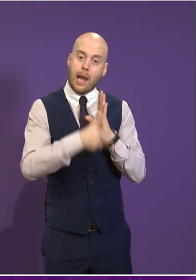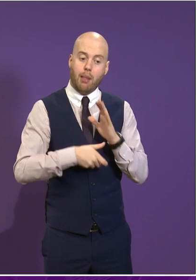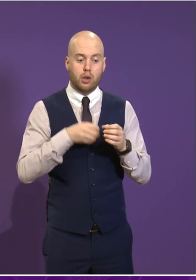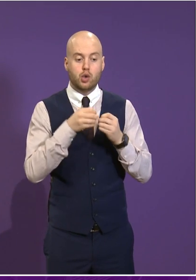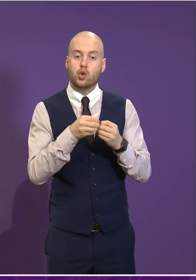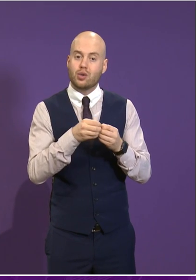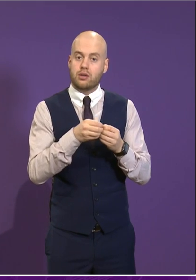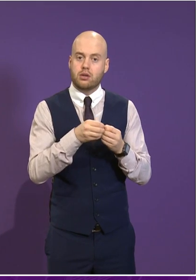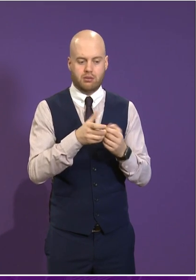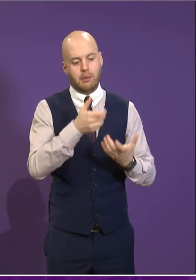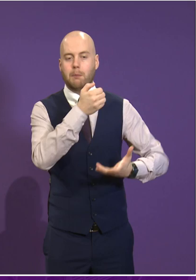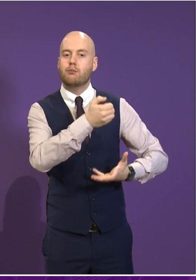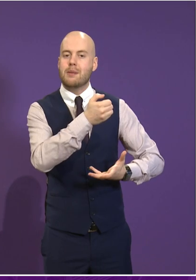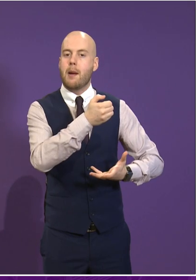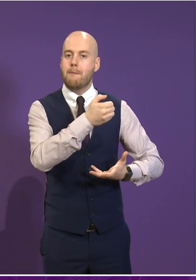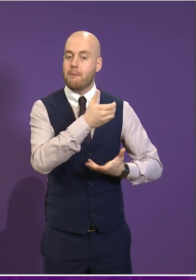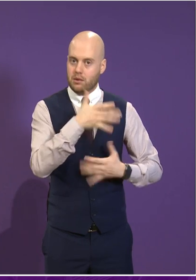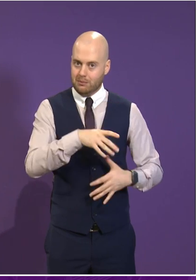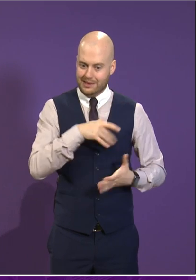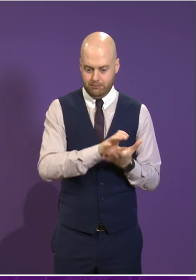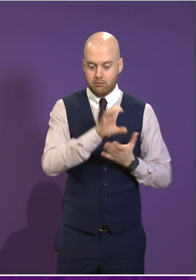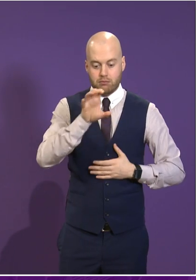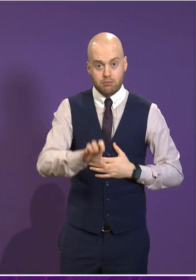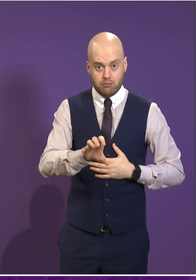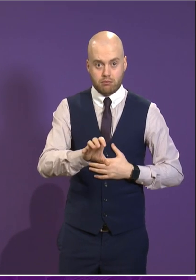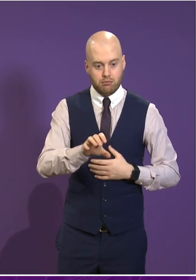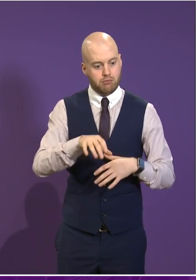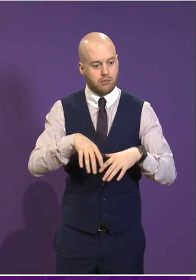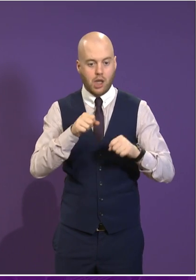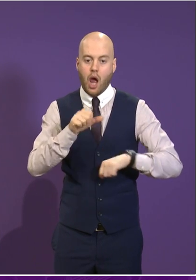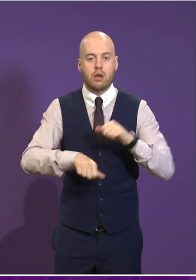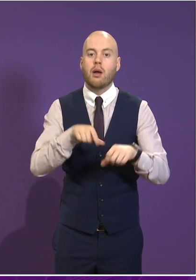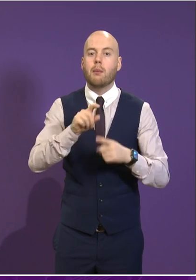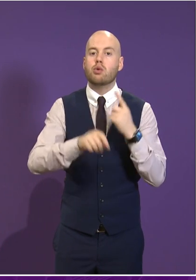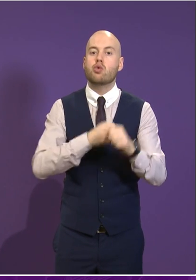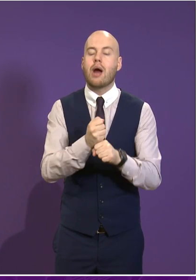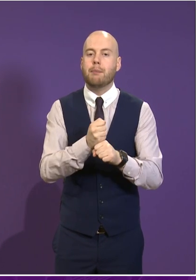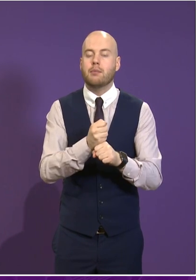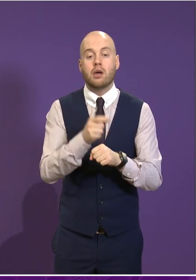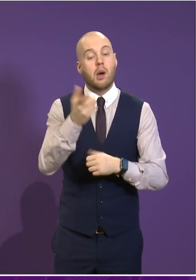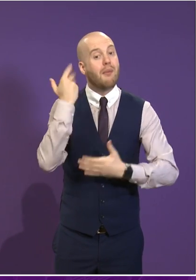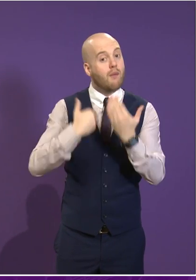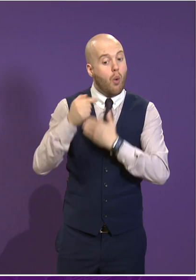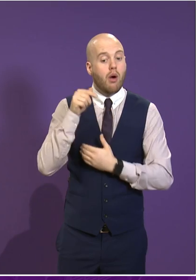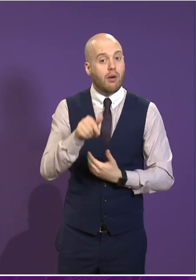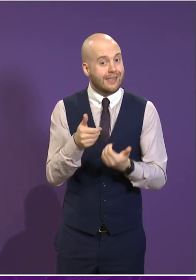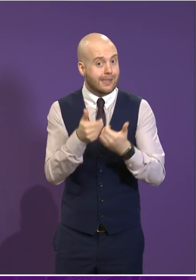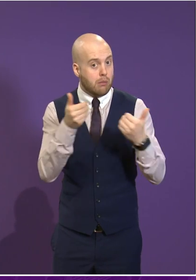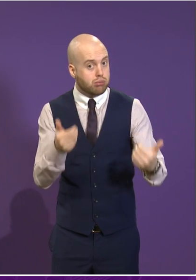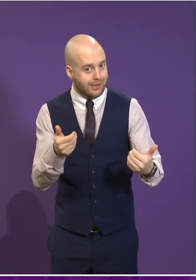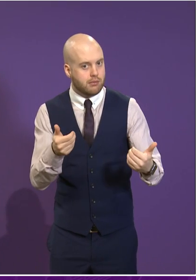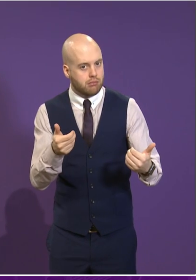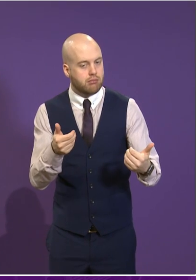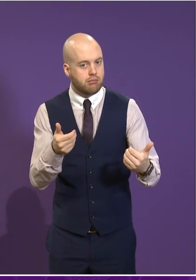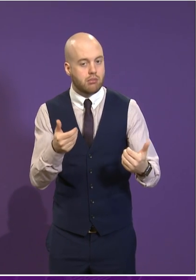main pot of funding, because it exists as a separate line. But it used to be that an institution would get it based on the number of